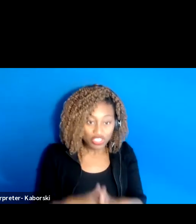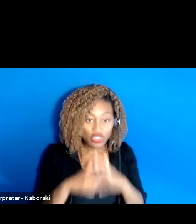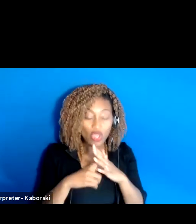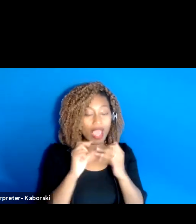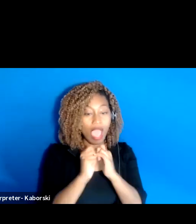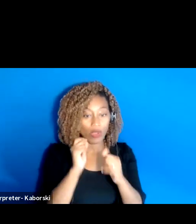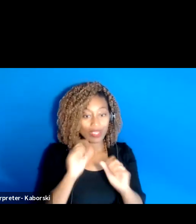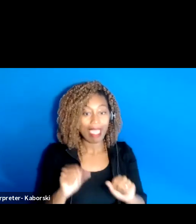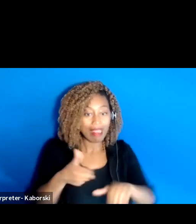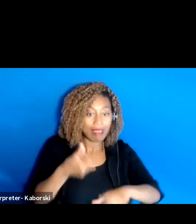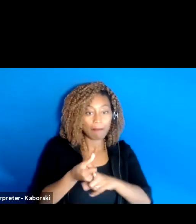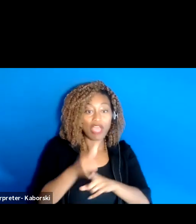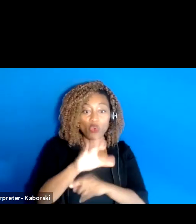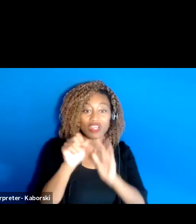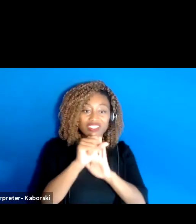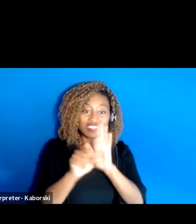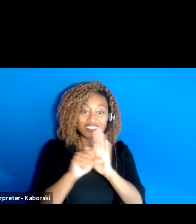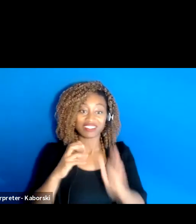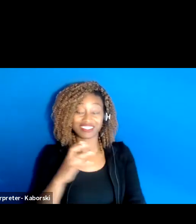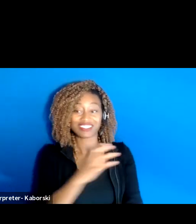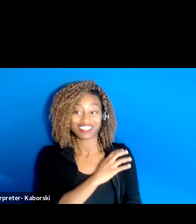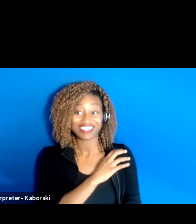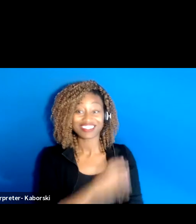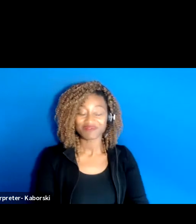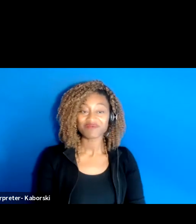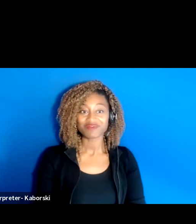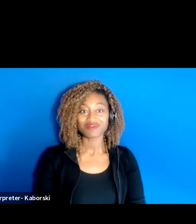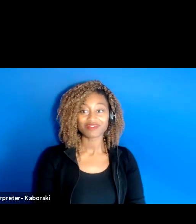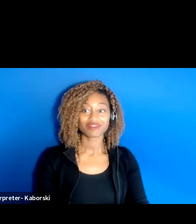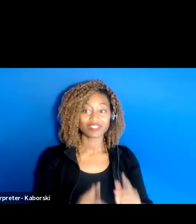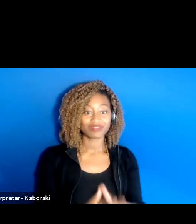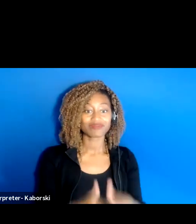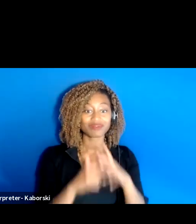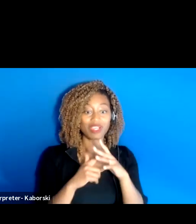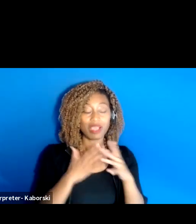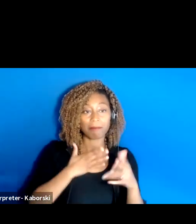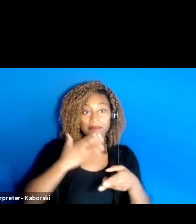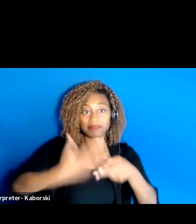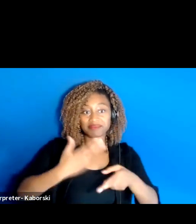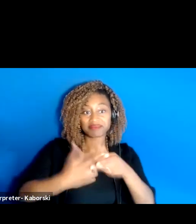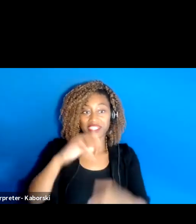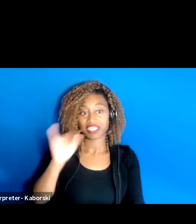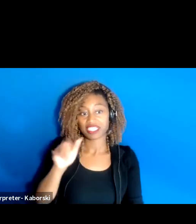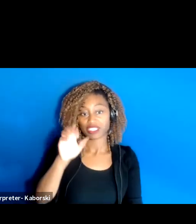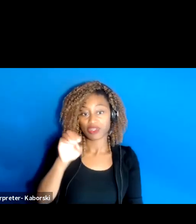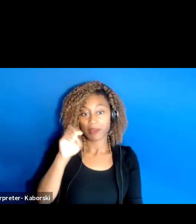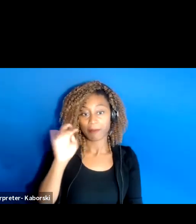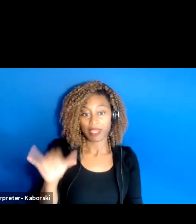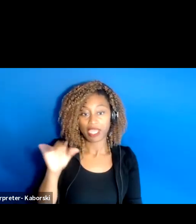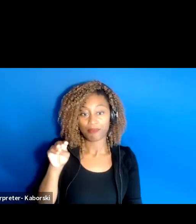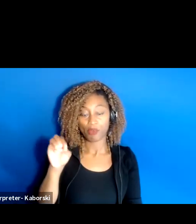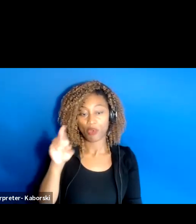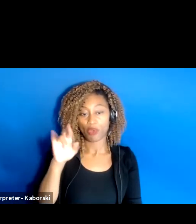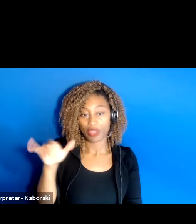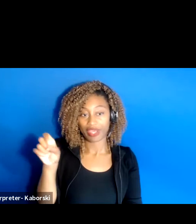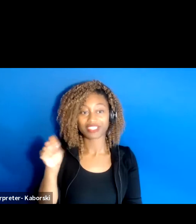can impact your state council. So to start off, my name is Jeremy Morris. I am with the Ohio Statewide